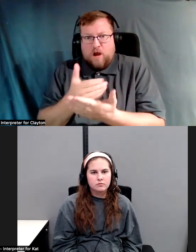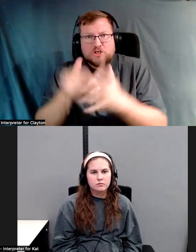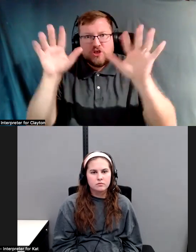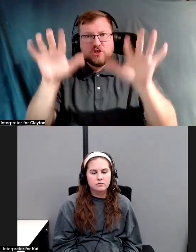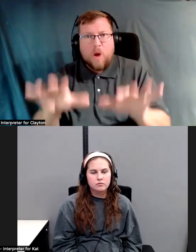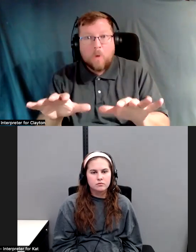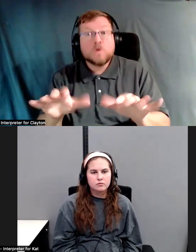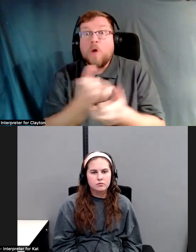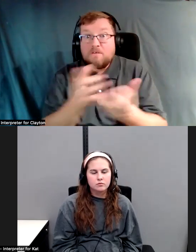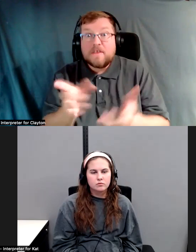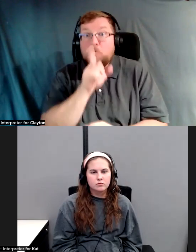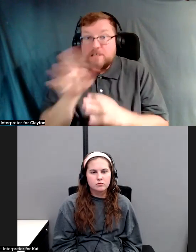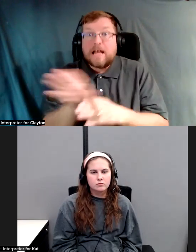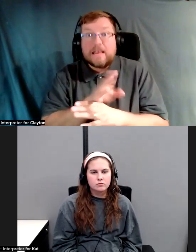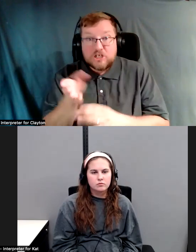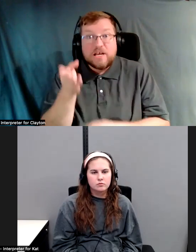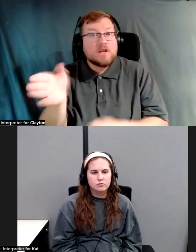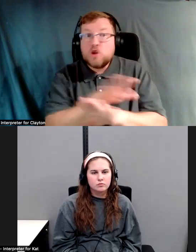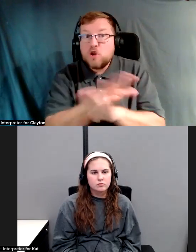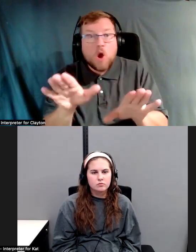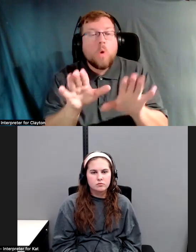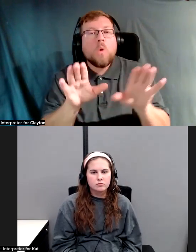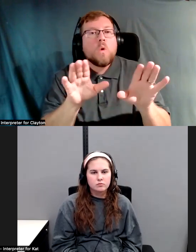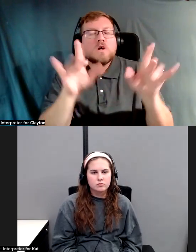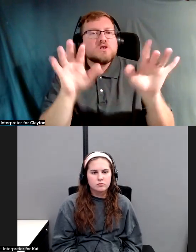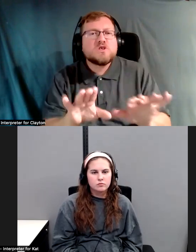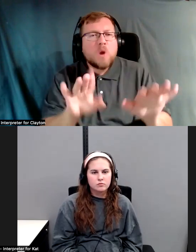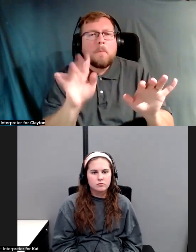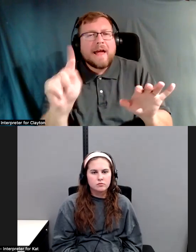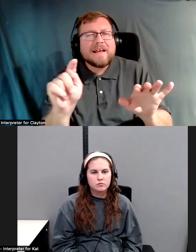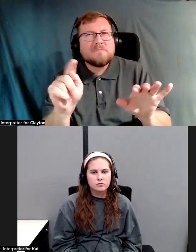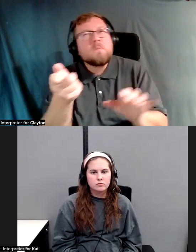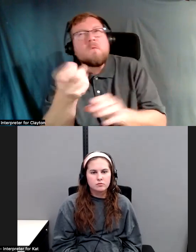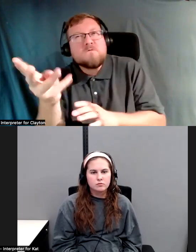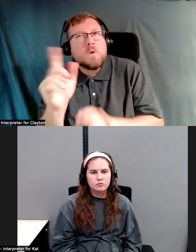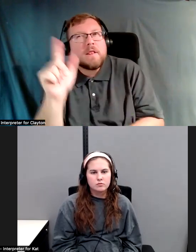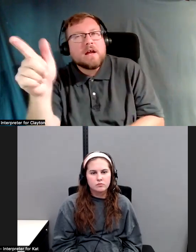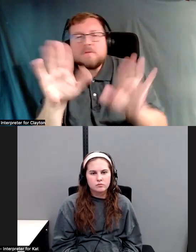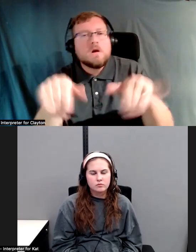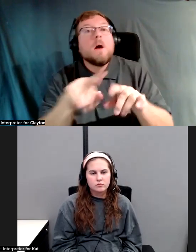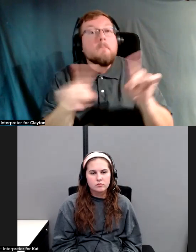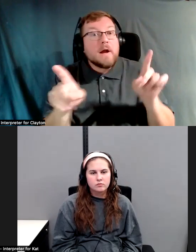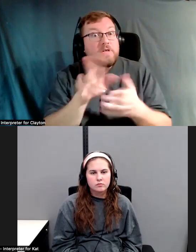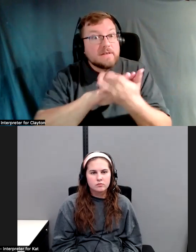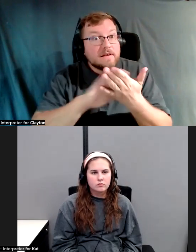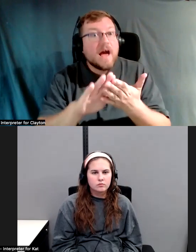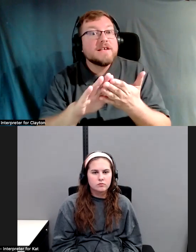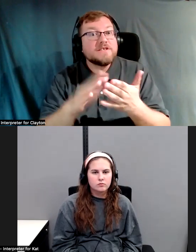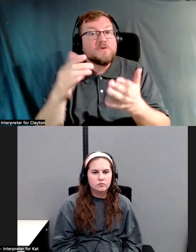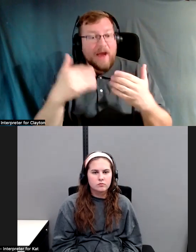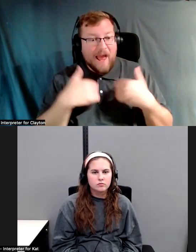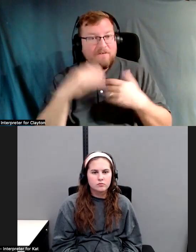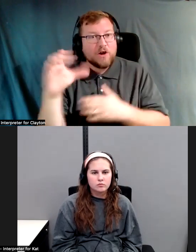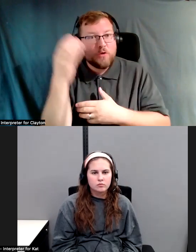was legit. Like they didn't use any snow blankets. I mean, maybe for some of the other stuff, but it was really nice to shoot a Christmas movie with